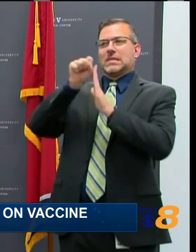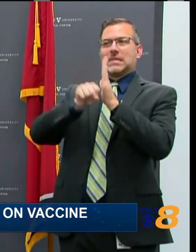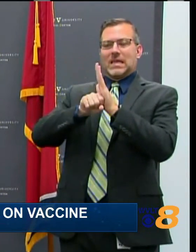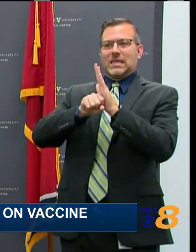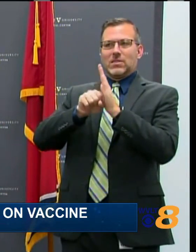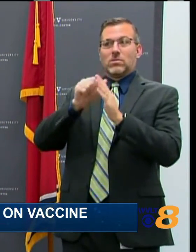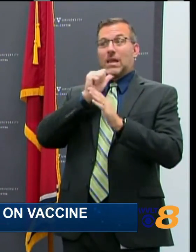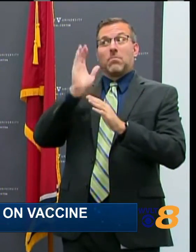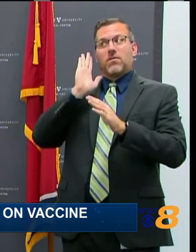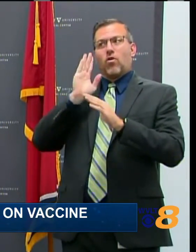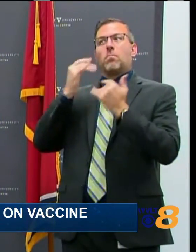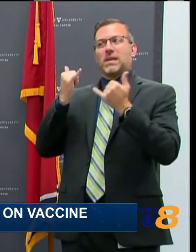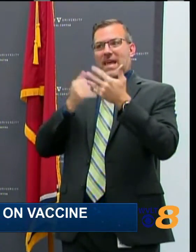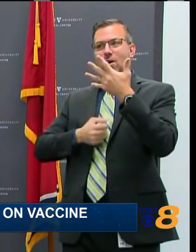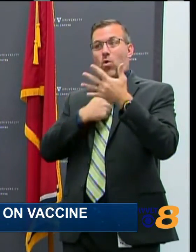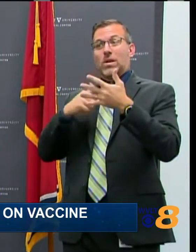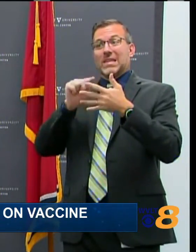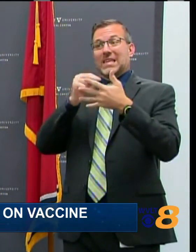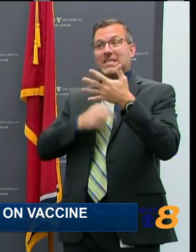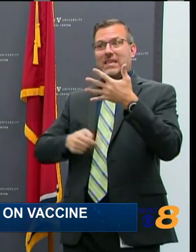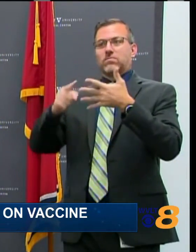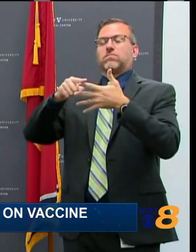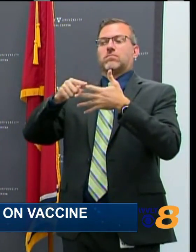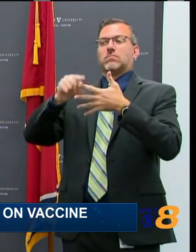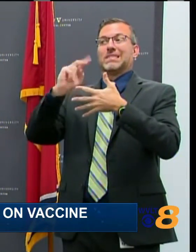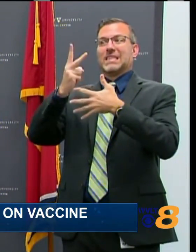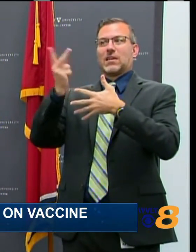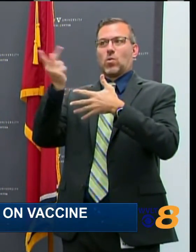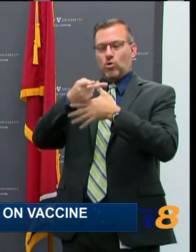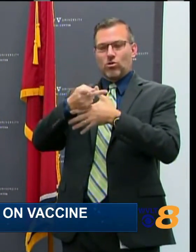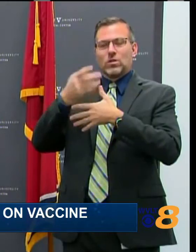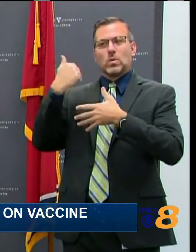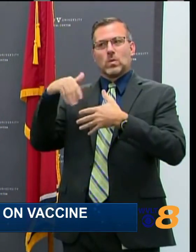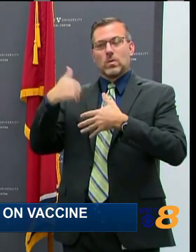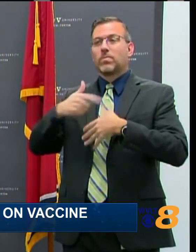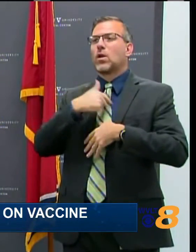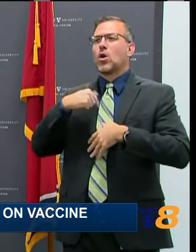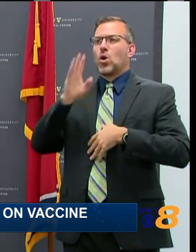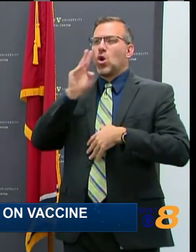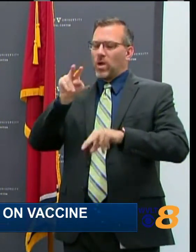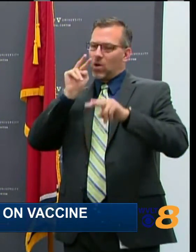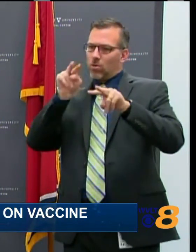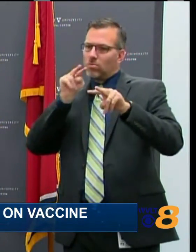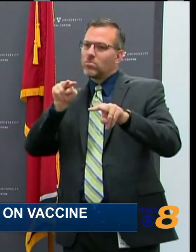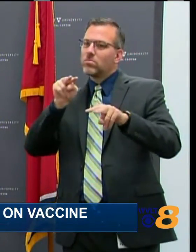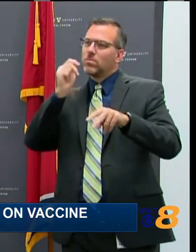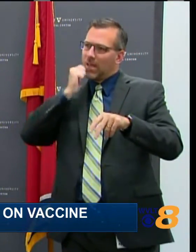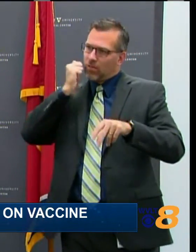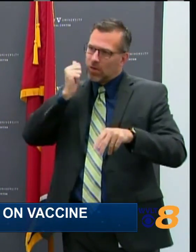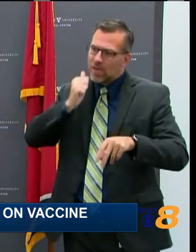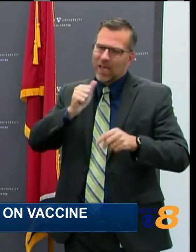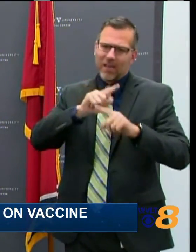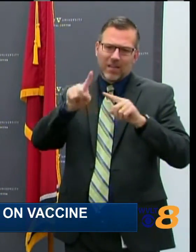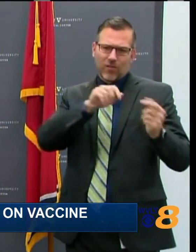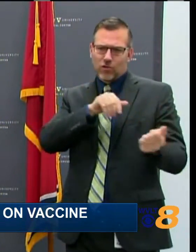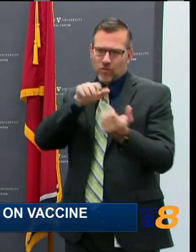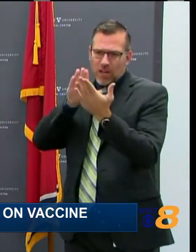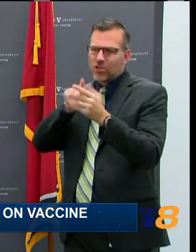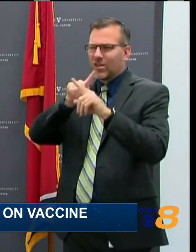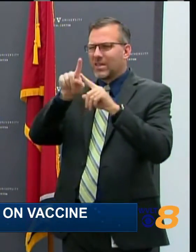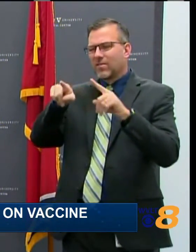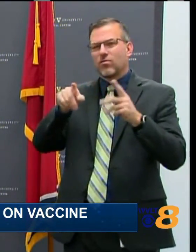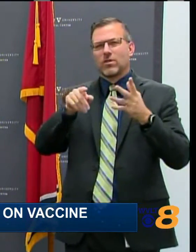urgent today to Tennesseans to take this seriously. We will look every day at strategies and tactics that